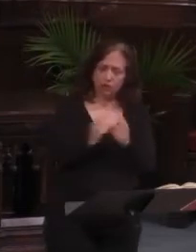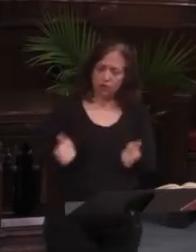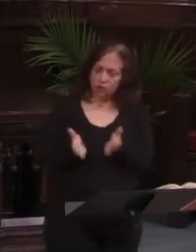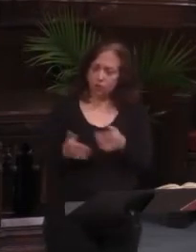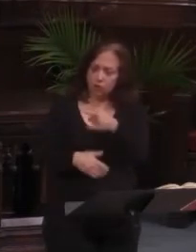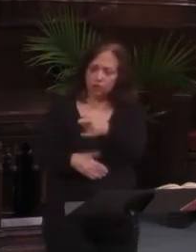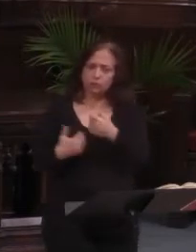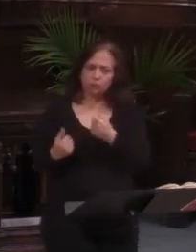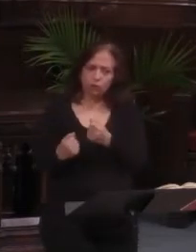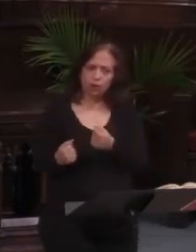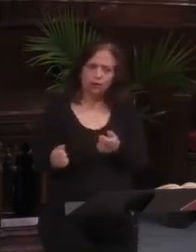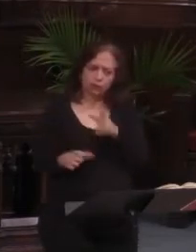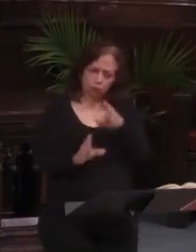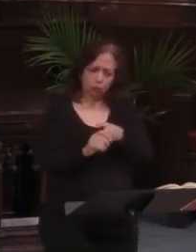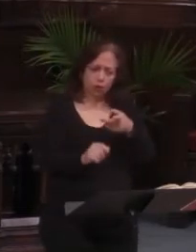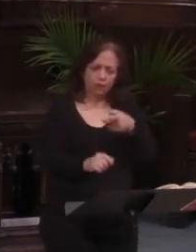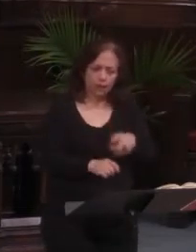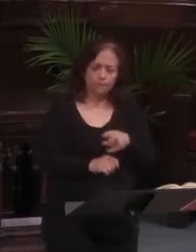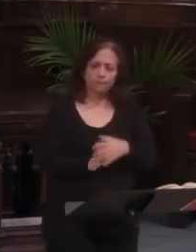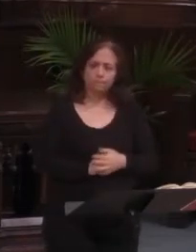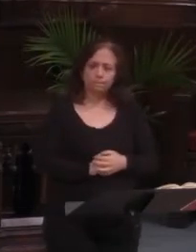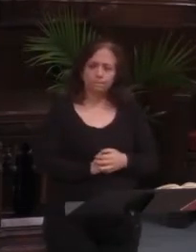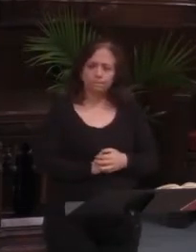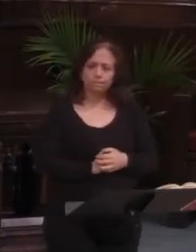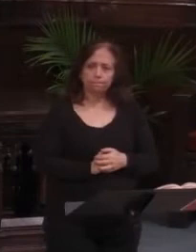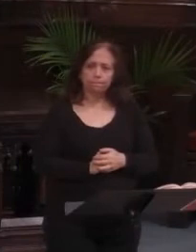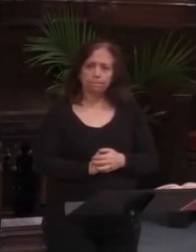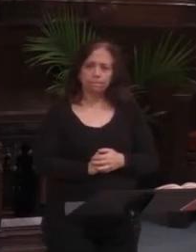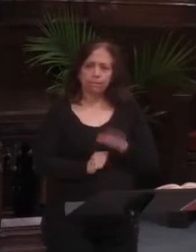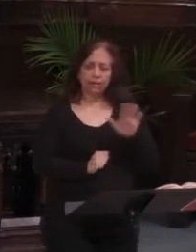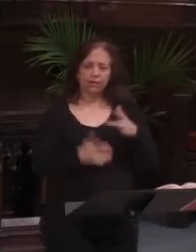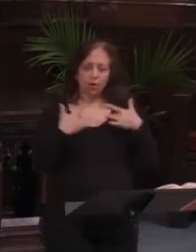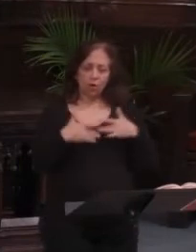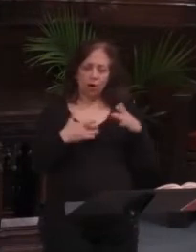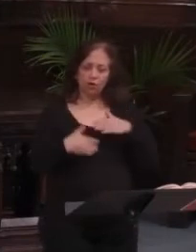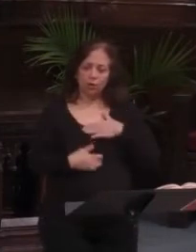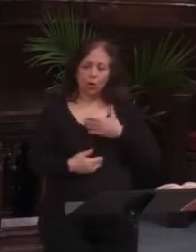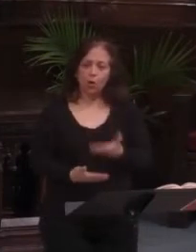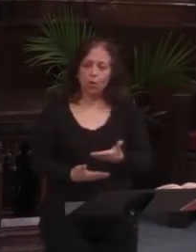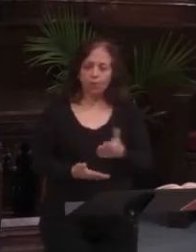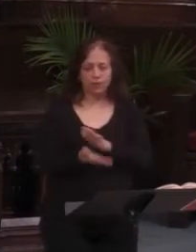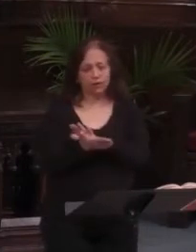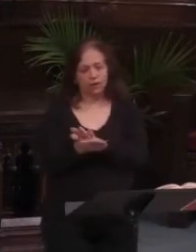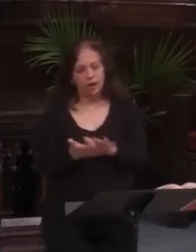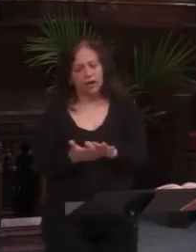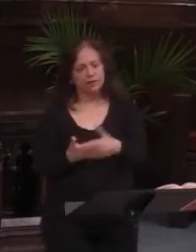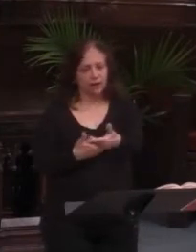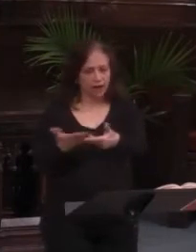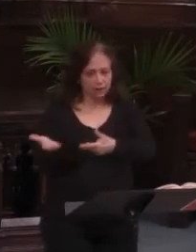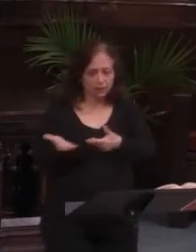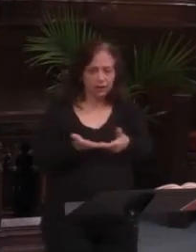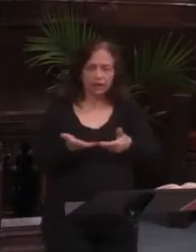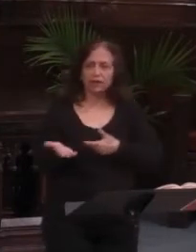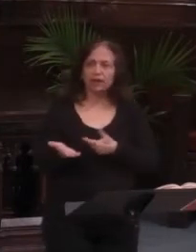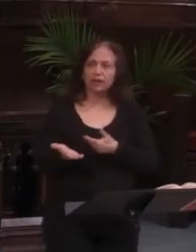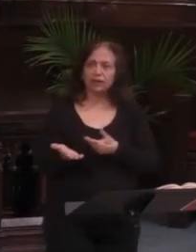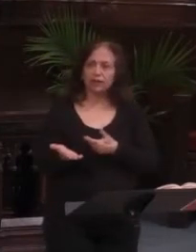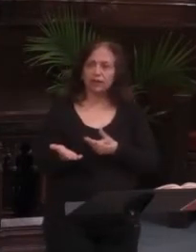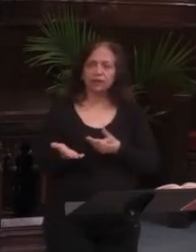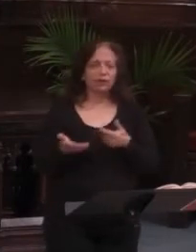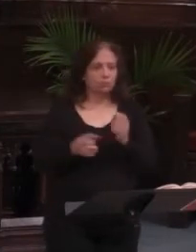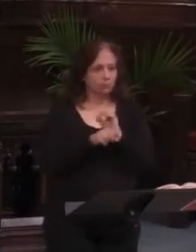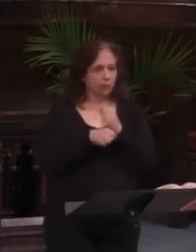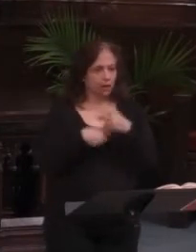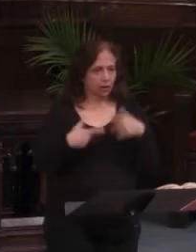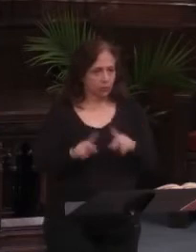him strongly to join them. Their open hearts, their kindness and hospitality created the